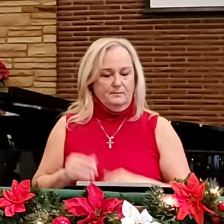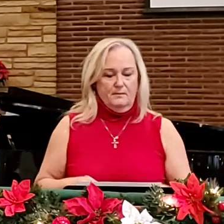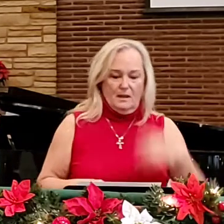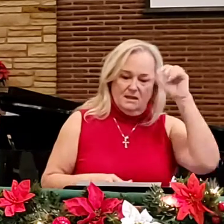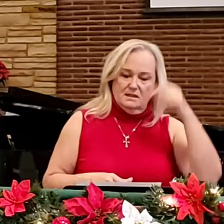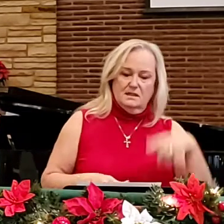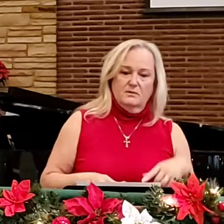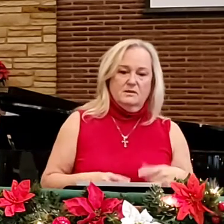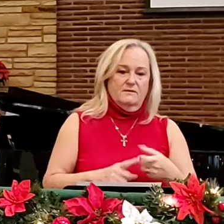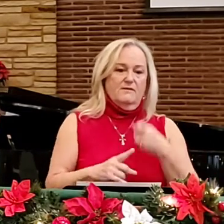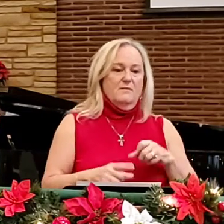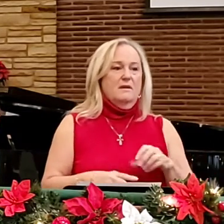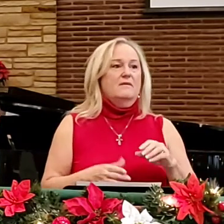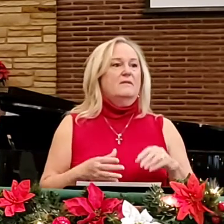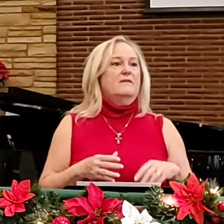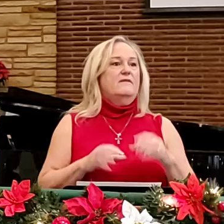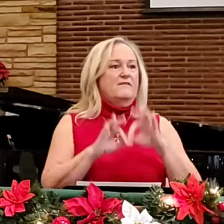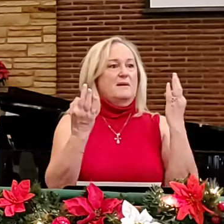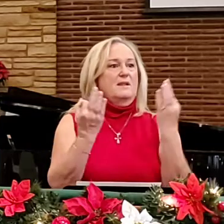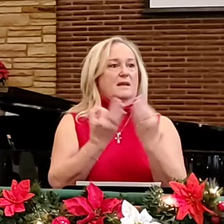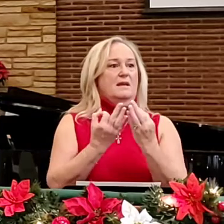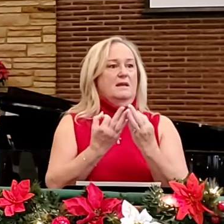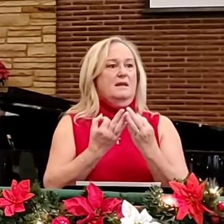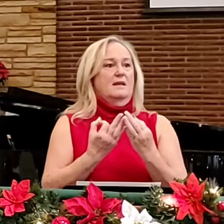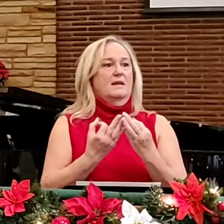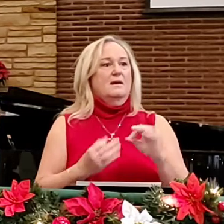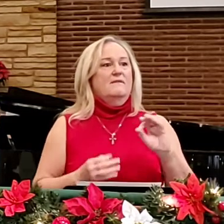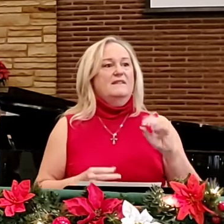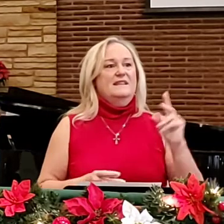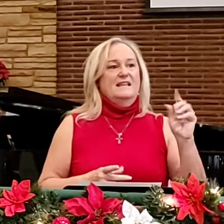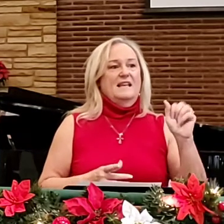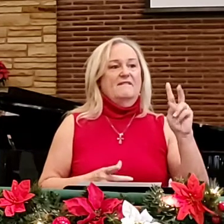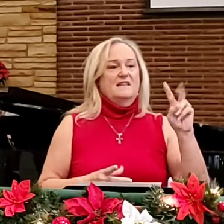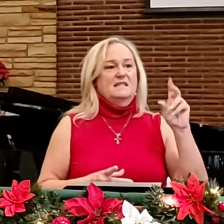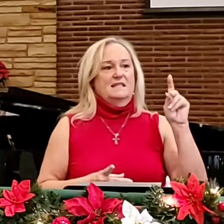because he was descended from the house and family of David.